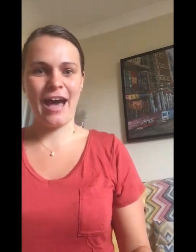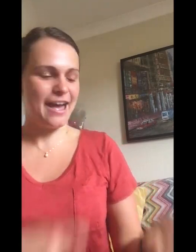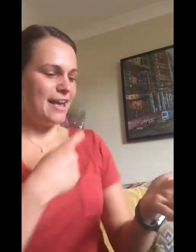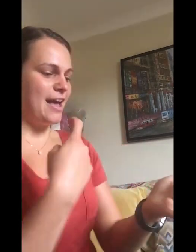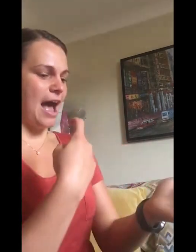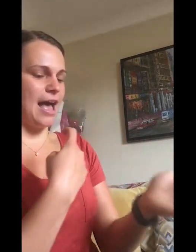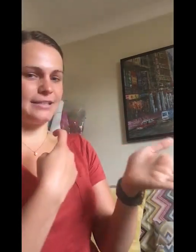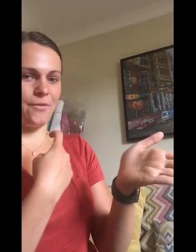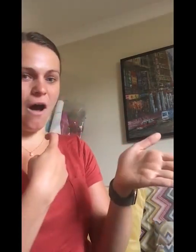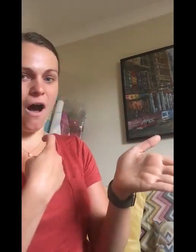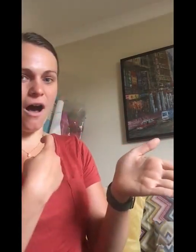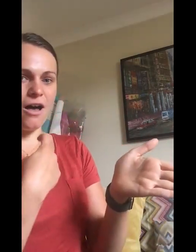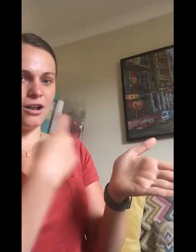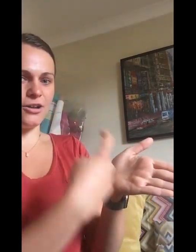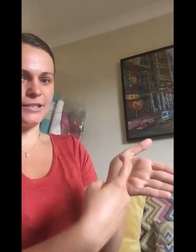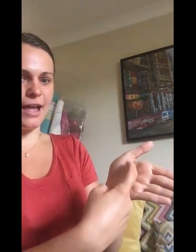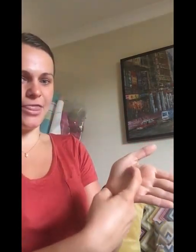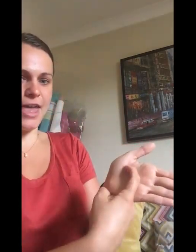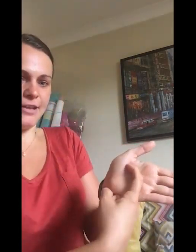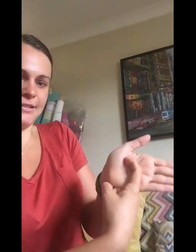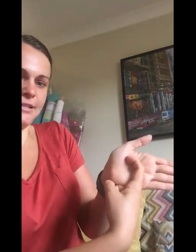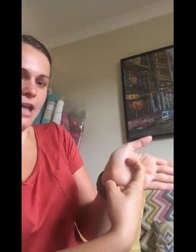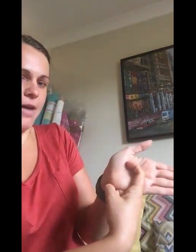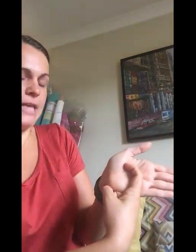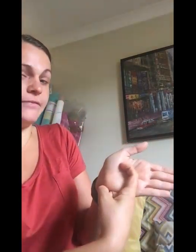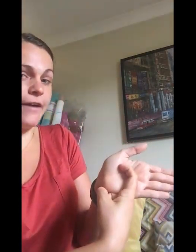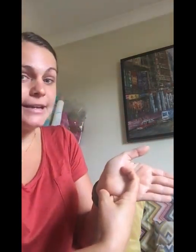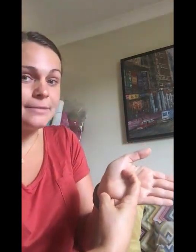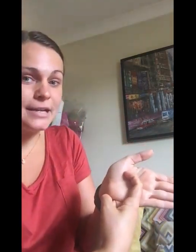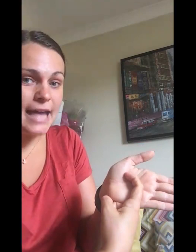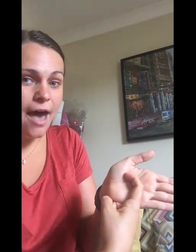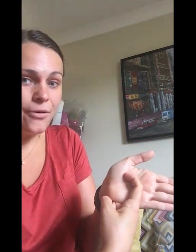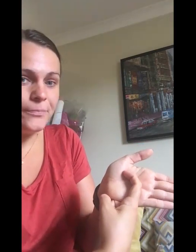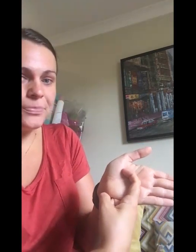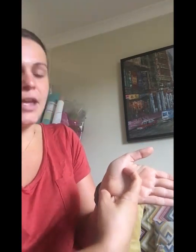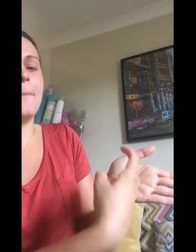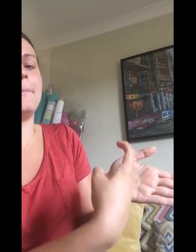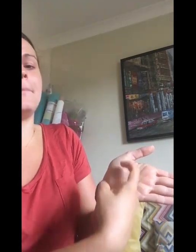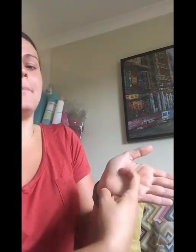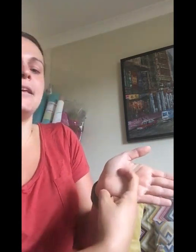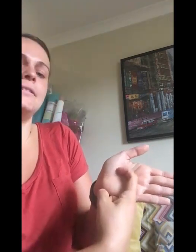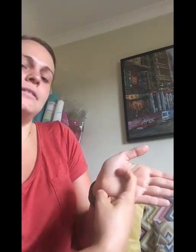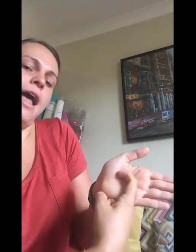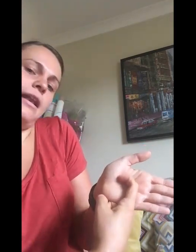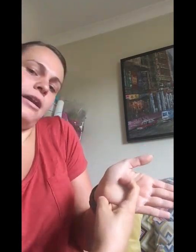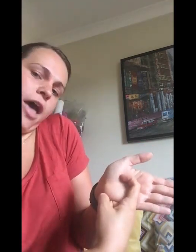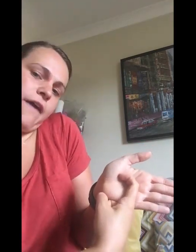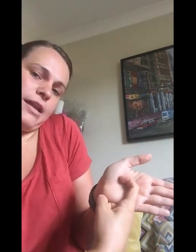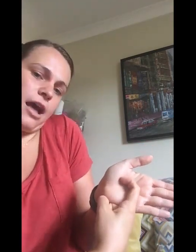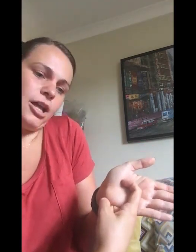right. So R looks like this. So it's very similar to L, but it's slightly curvy like an